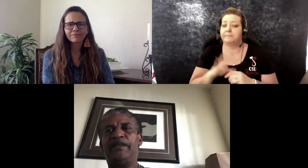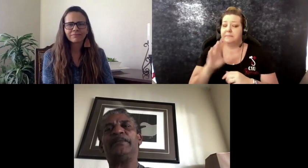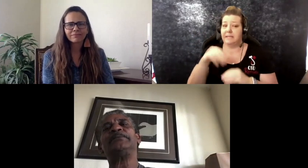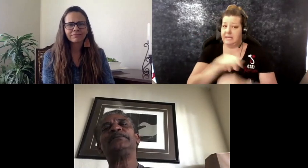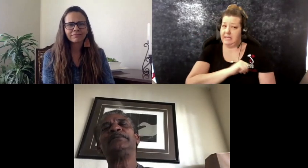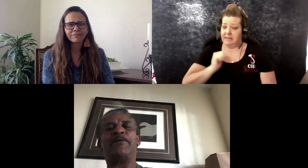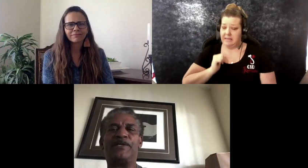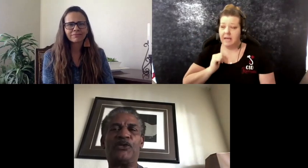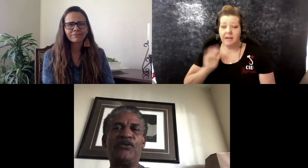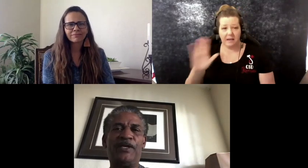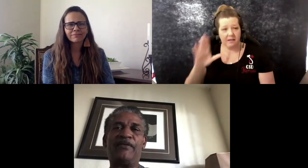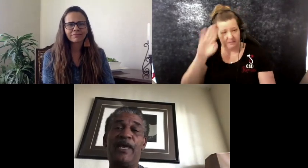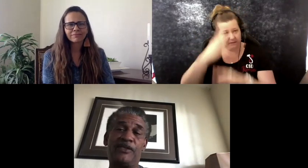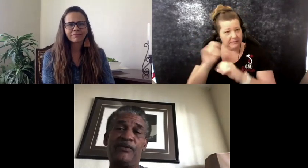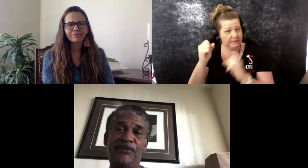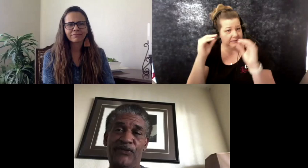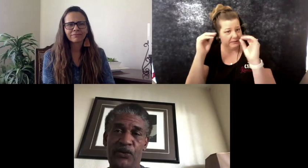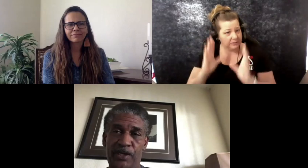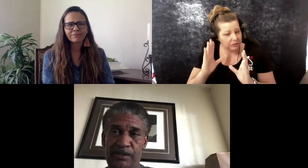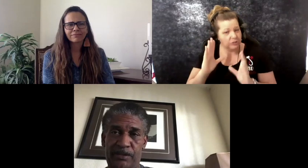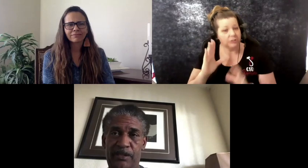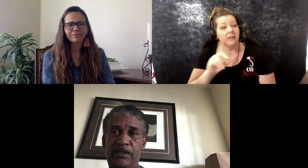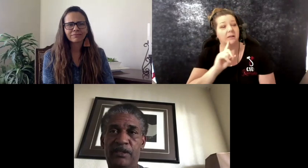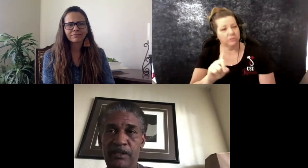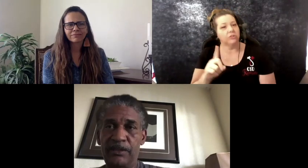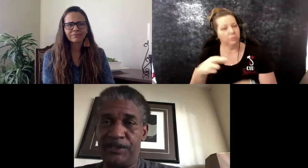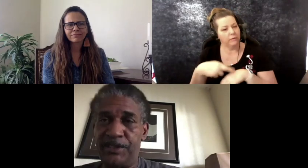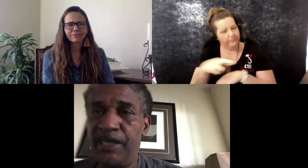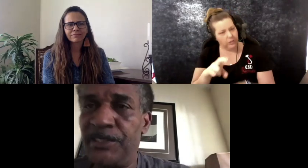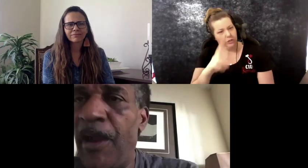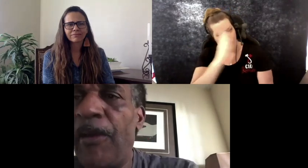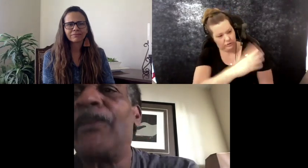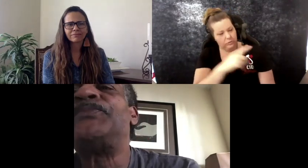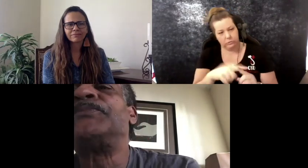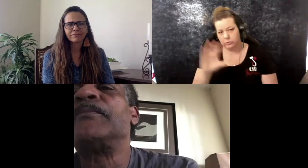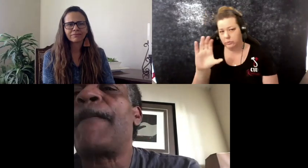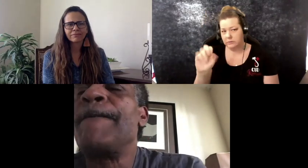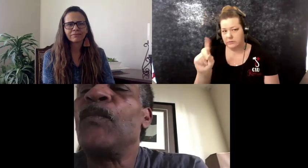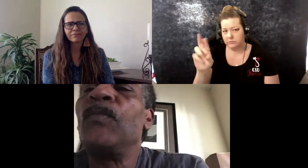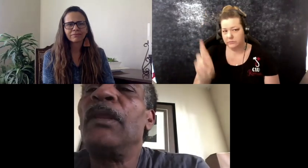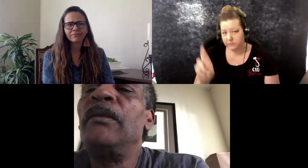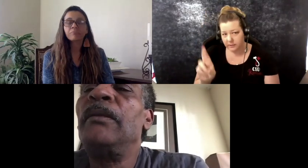Atlanta Area School for the Deaf actually referred us to CSDR.